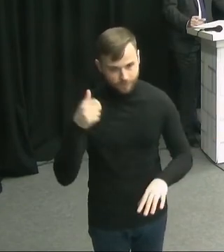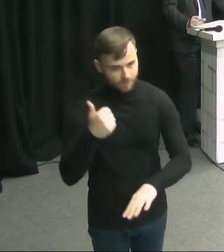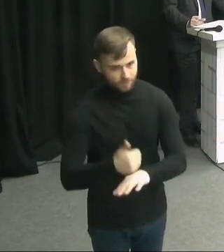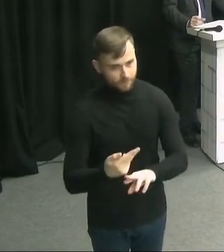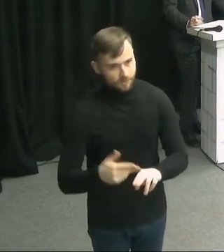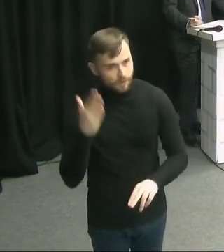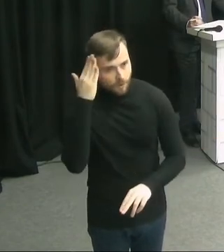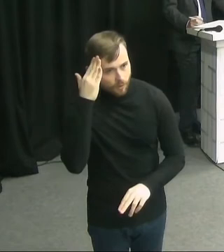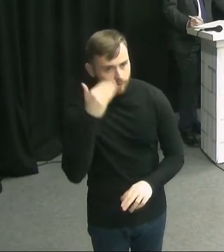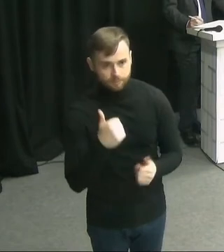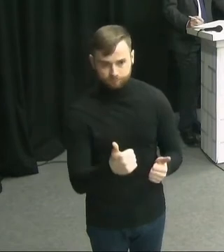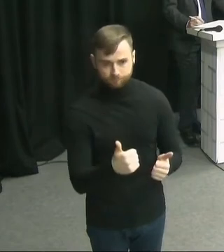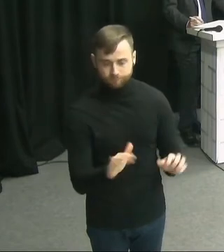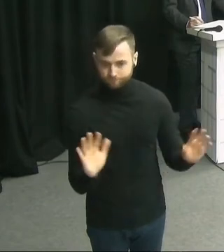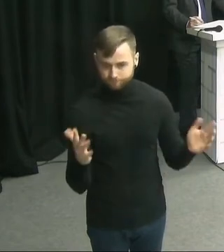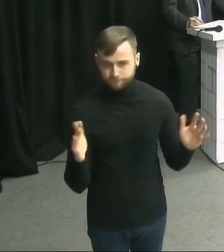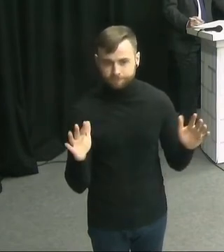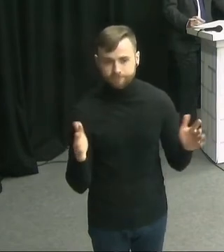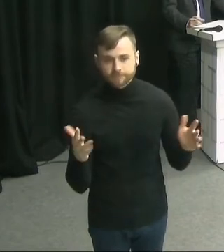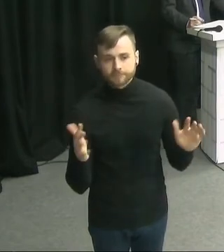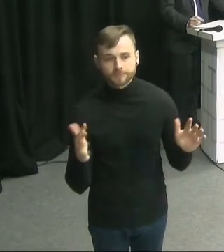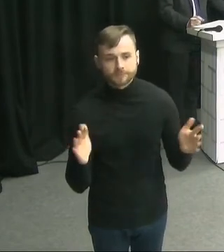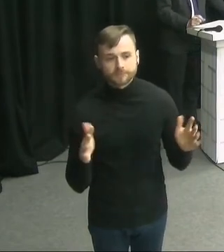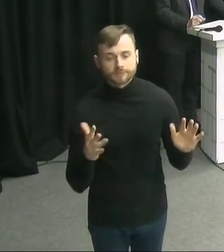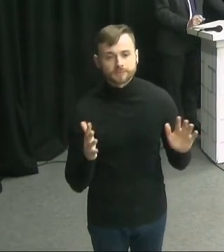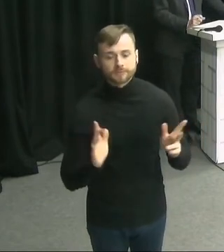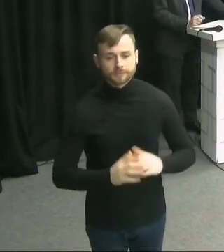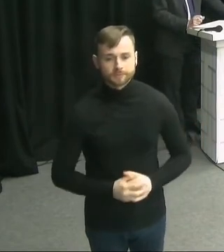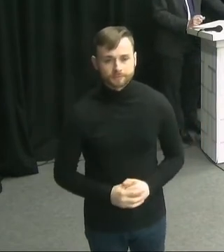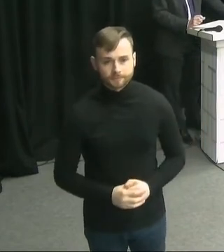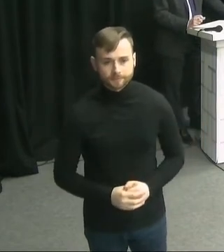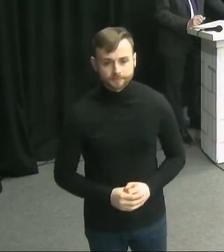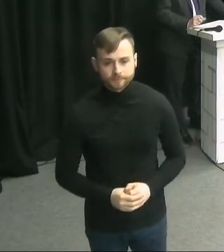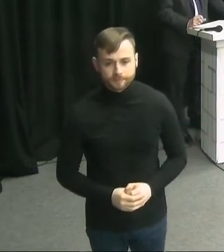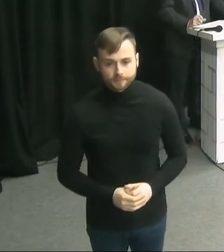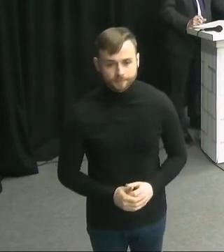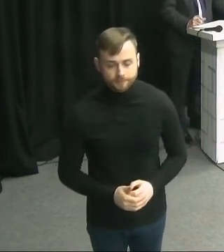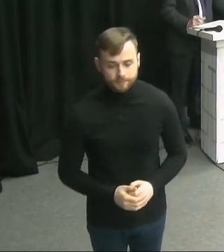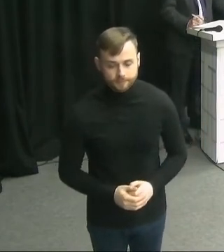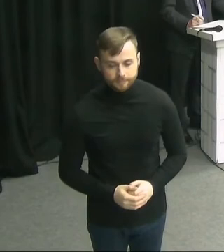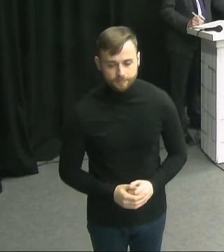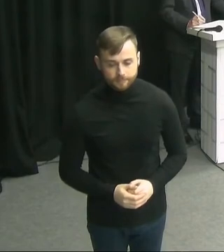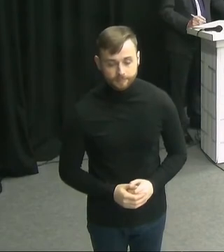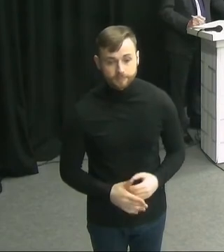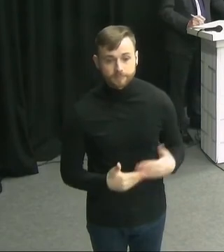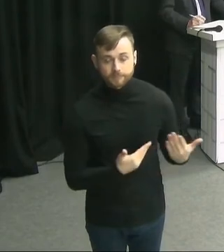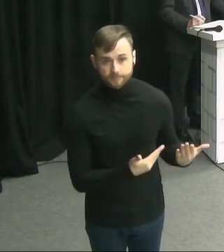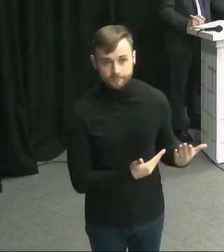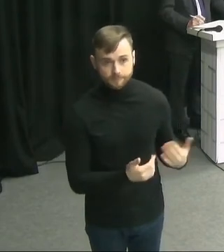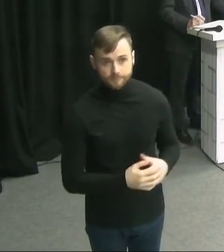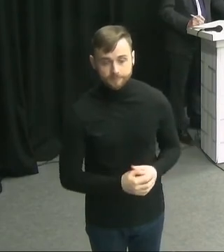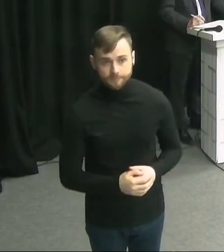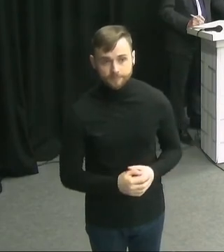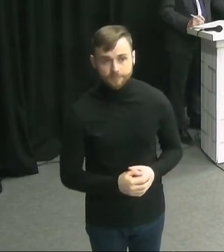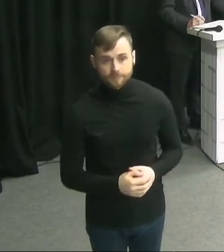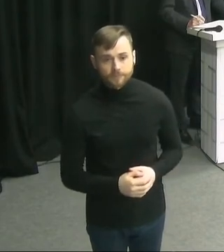discussions, people, I think, are speaking about things that Rector is not responsible for. But these things are actually what the Rector will do and can do.